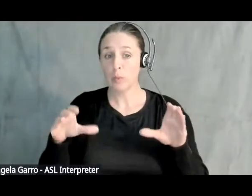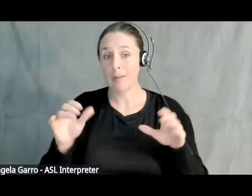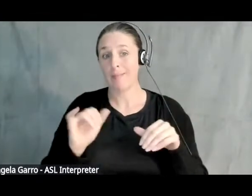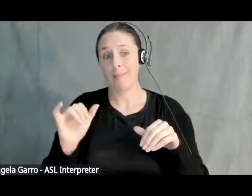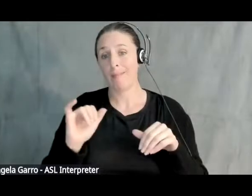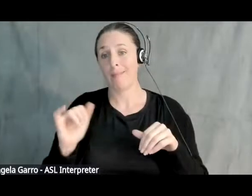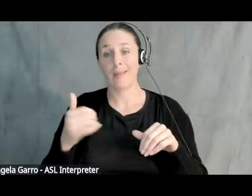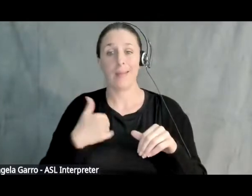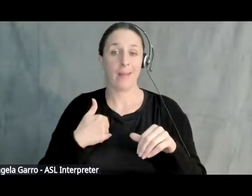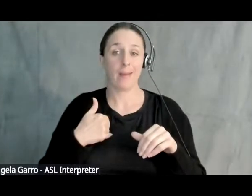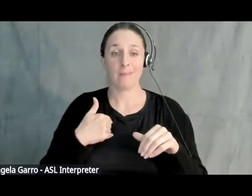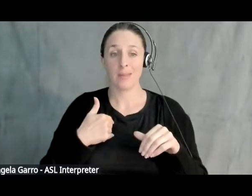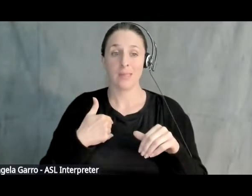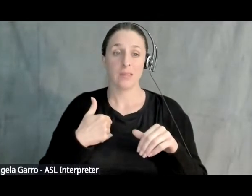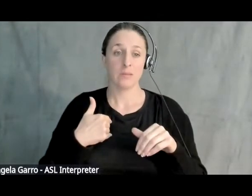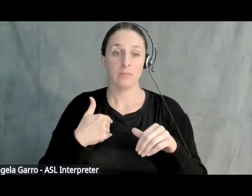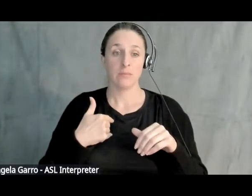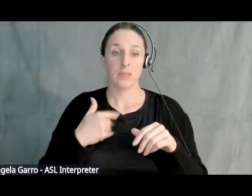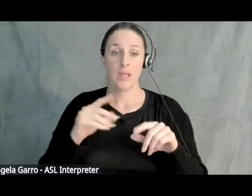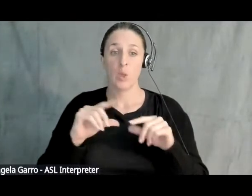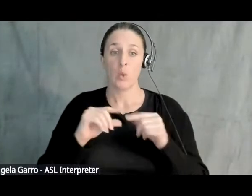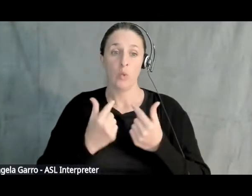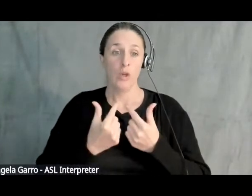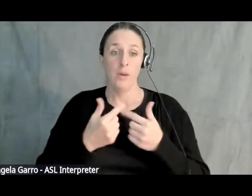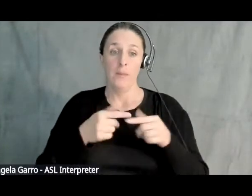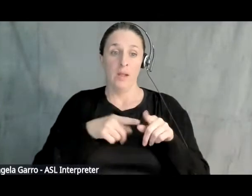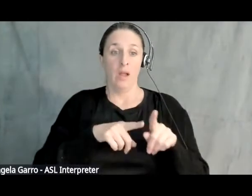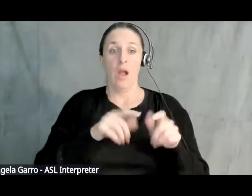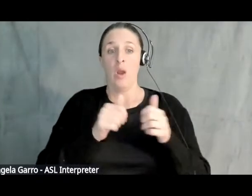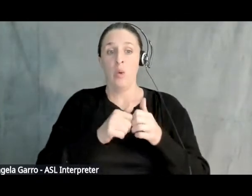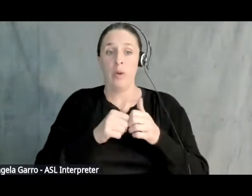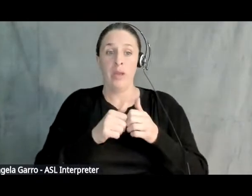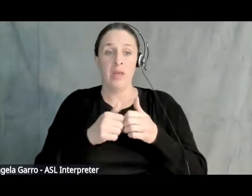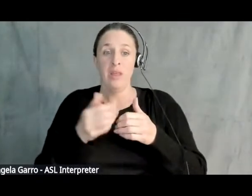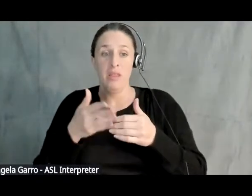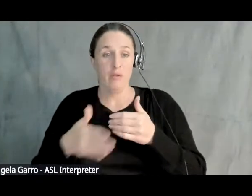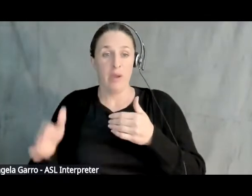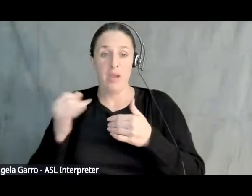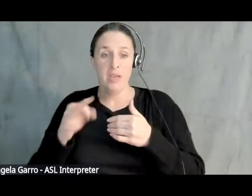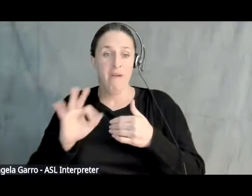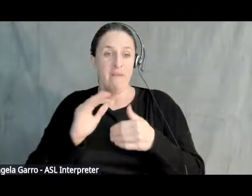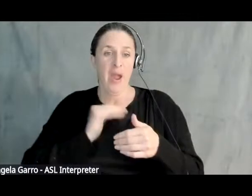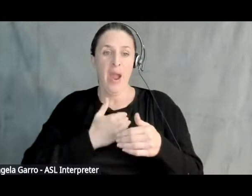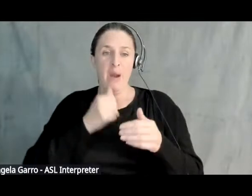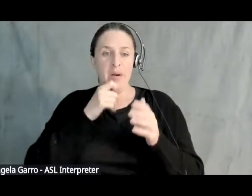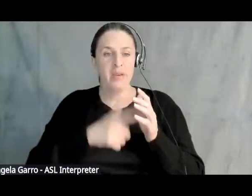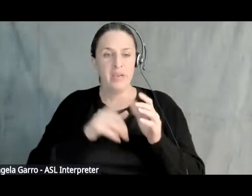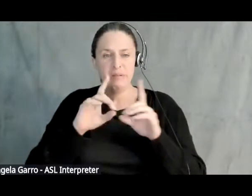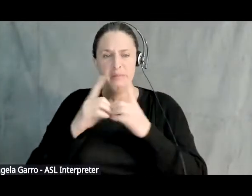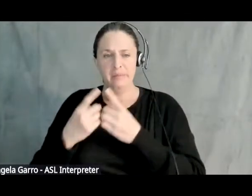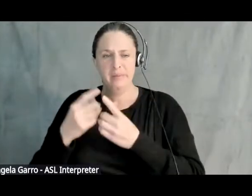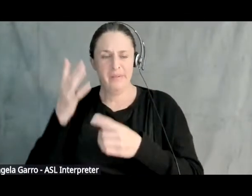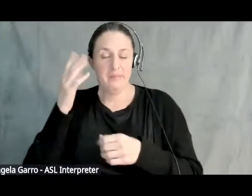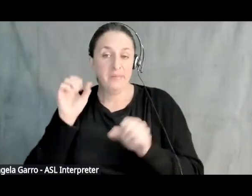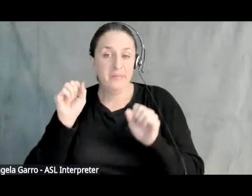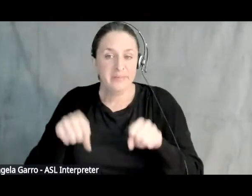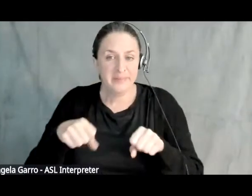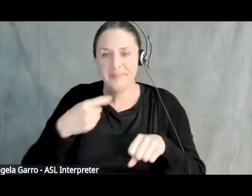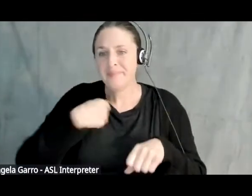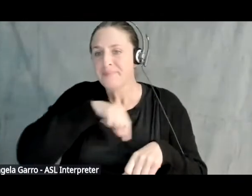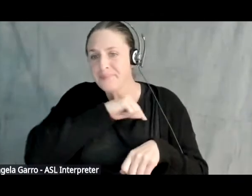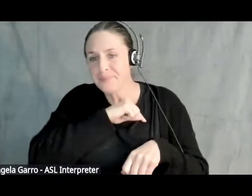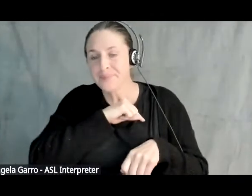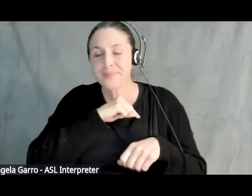a group along with the rest of our sister districts? Like, can we